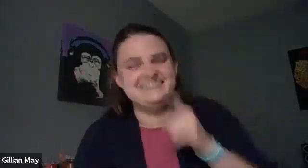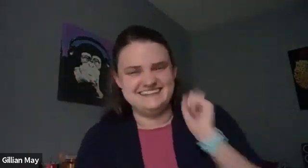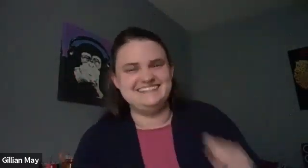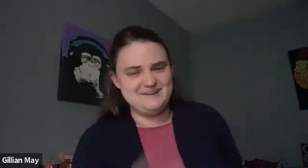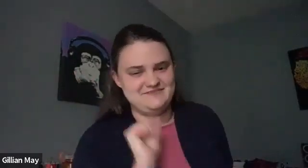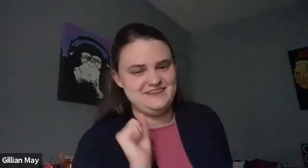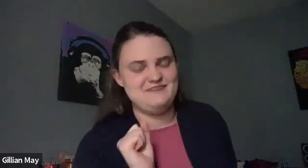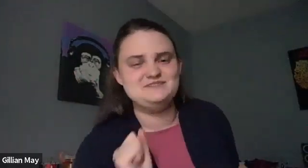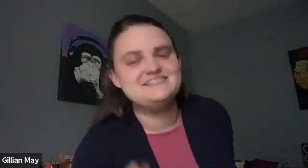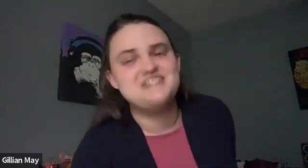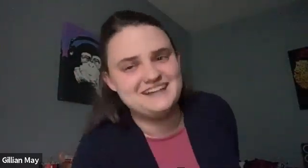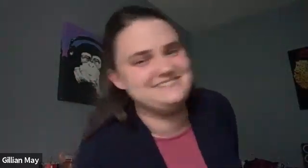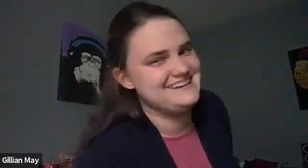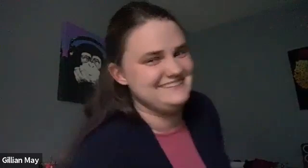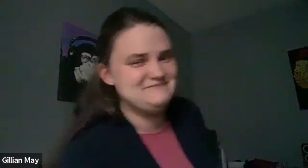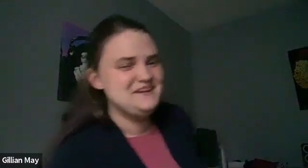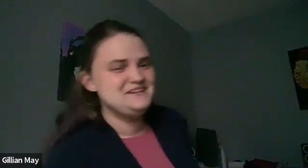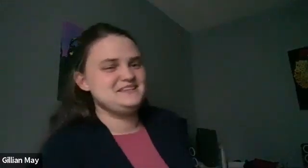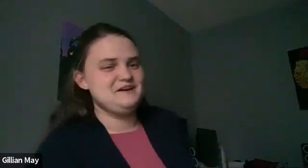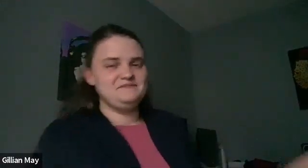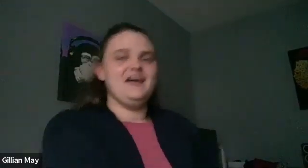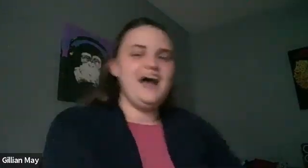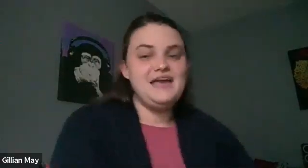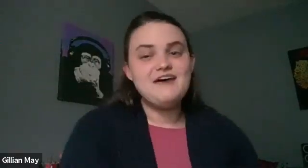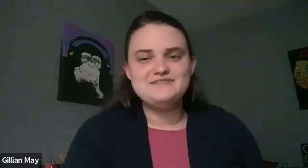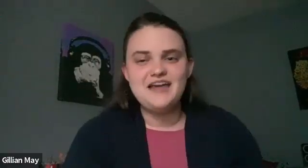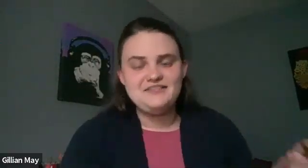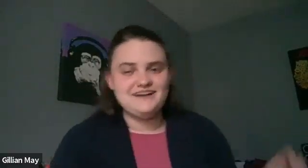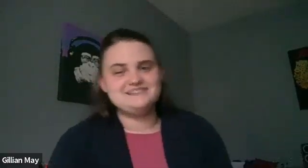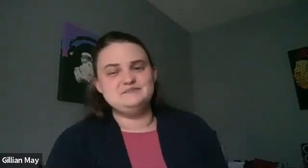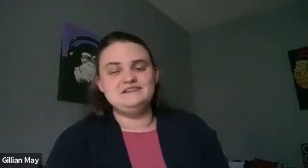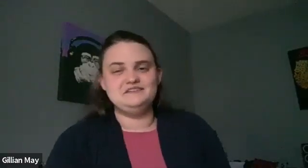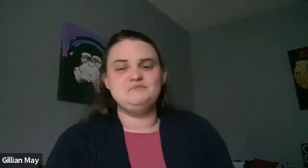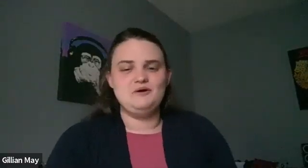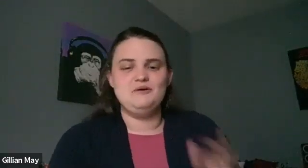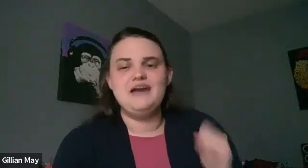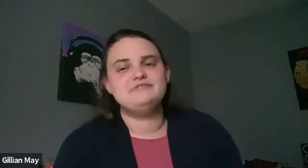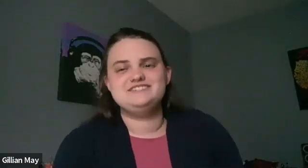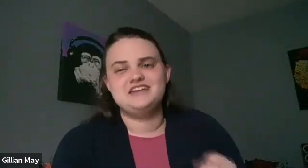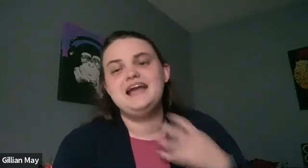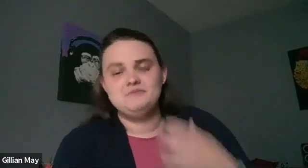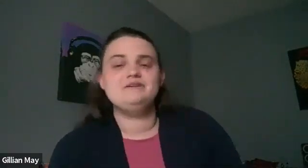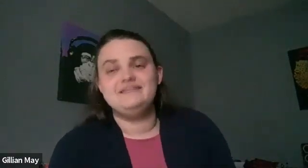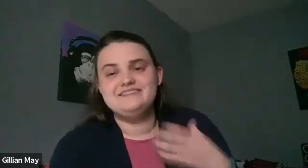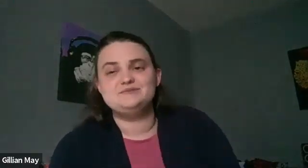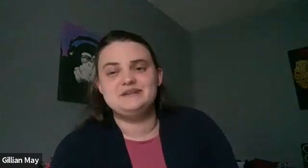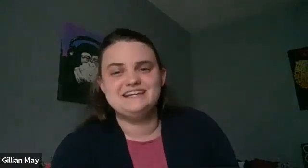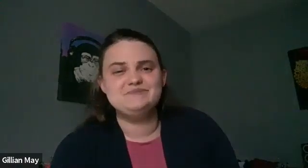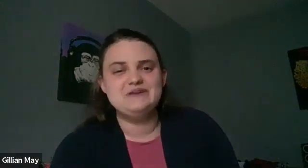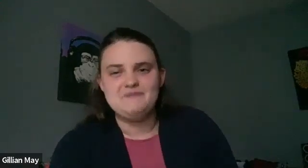is. Yep. There. If you see the chat, she'll tell you. So I have in the other classes been a little more okay with just saying, I'm going to be right. This is what it is. But now I'm like,